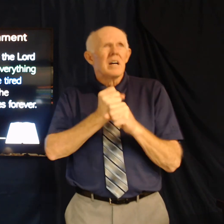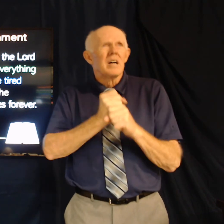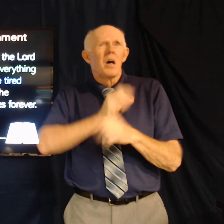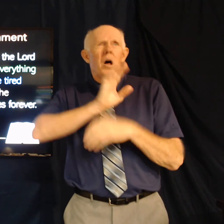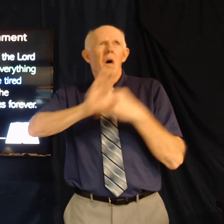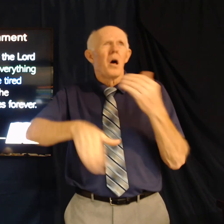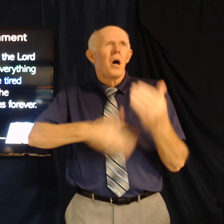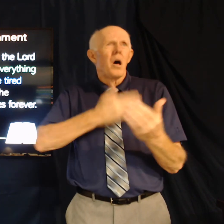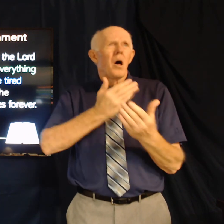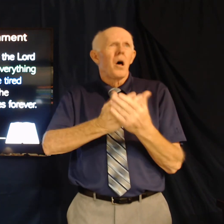The Lord made all